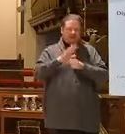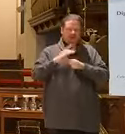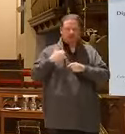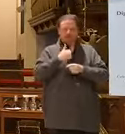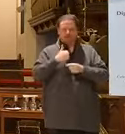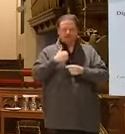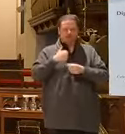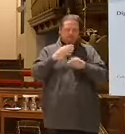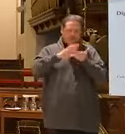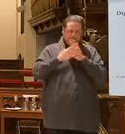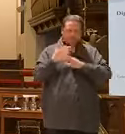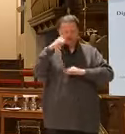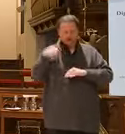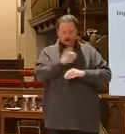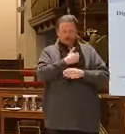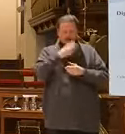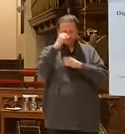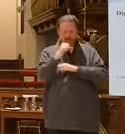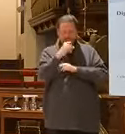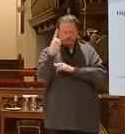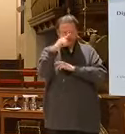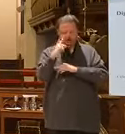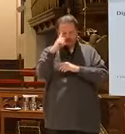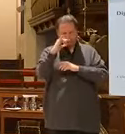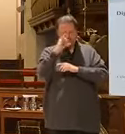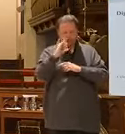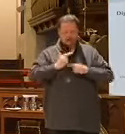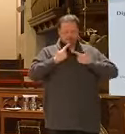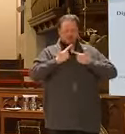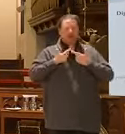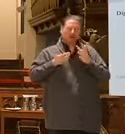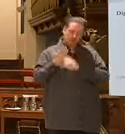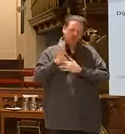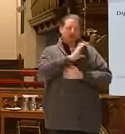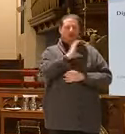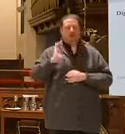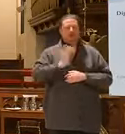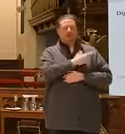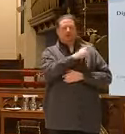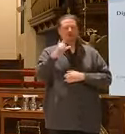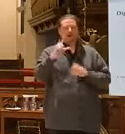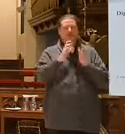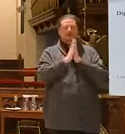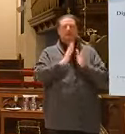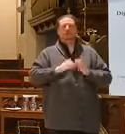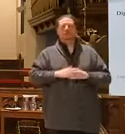the sacrament of eternal life through Christ our Lord.